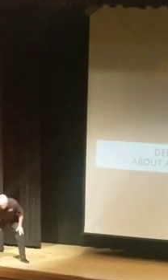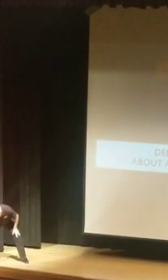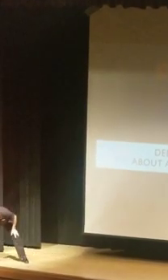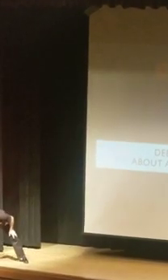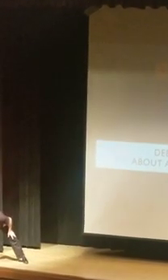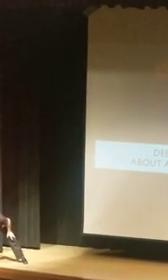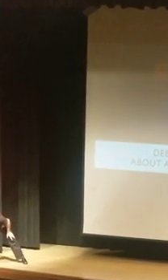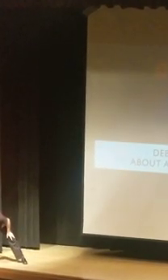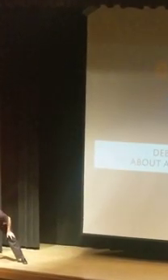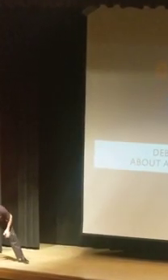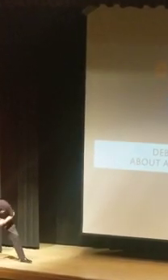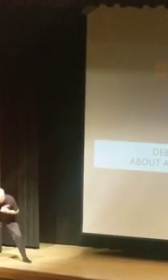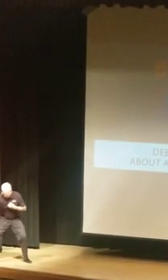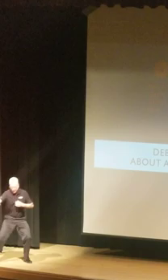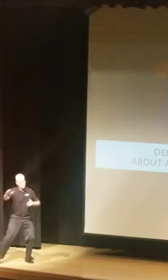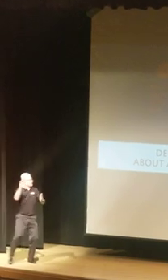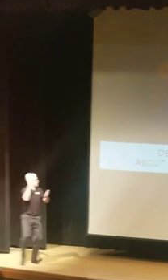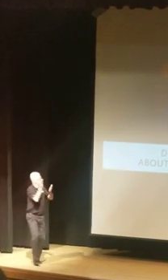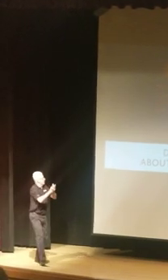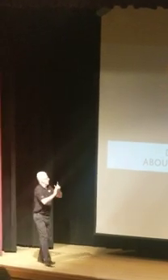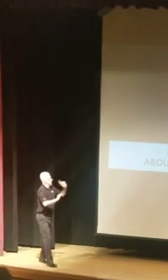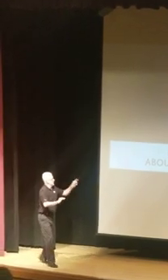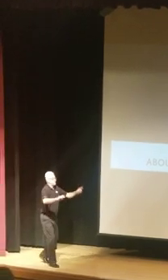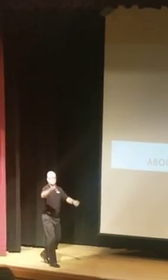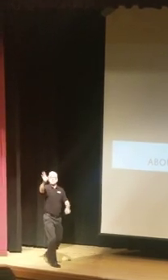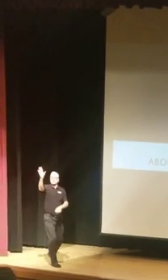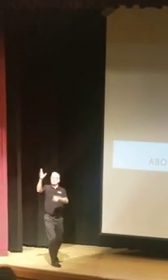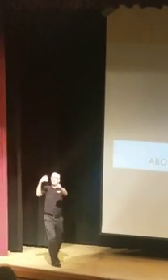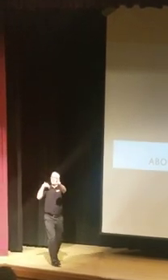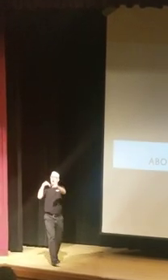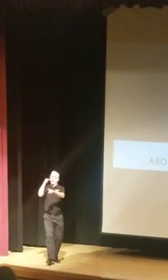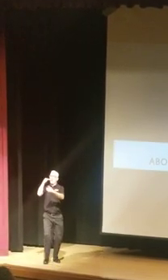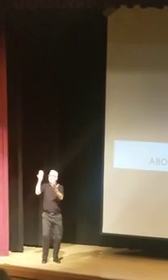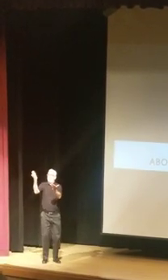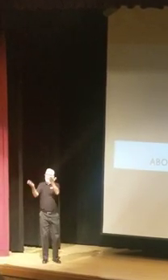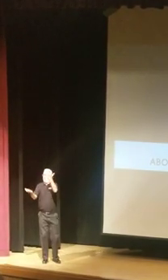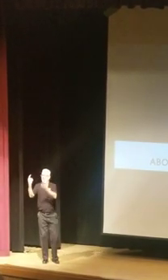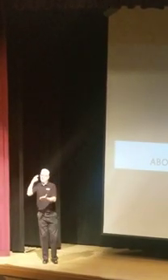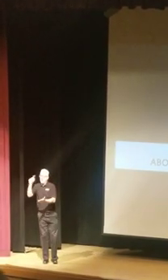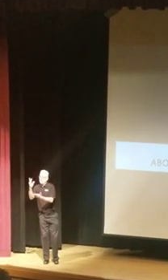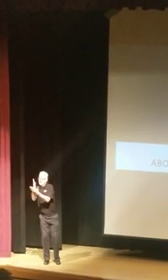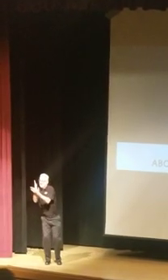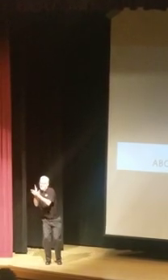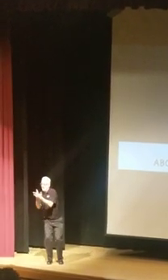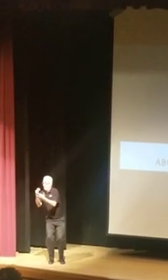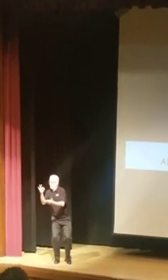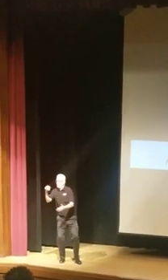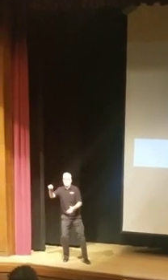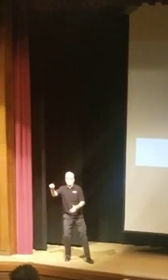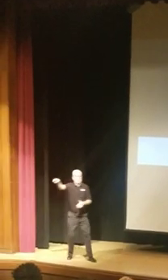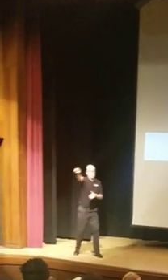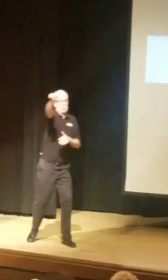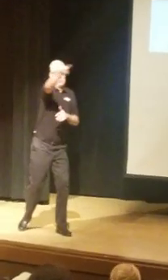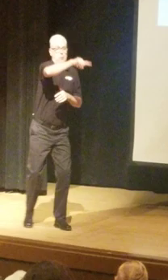I know for some of you